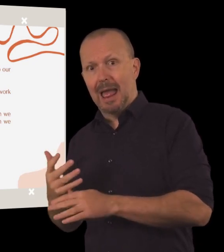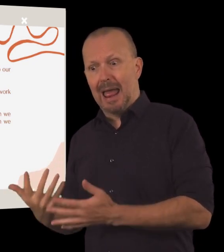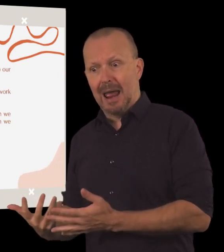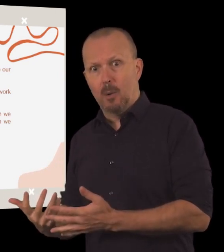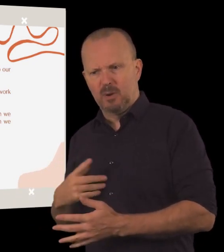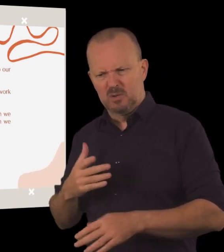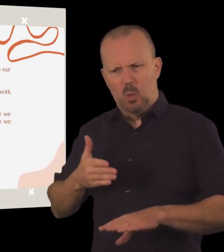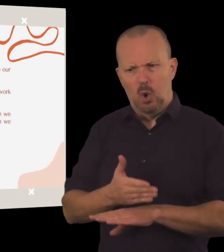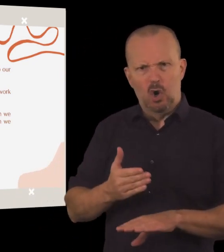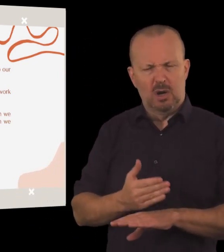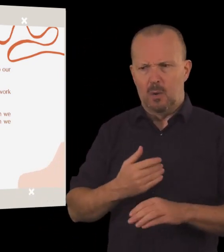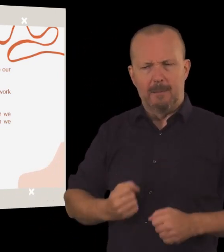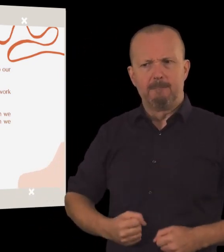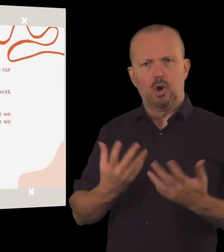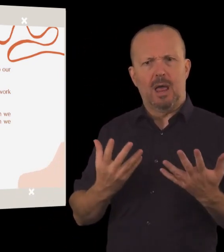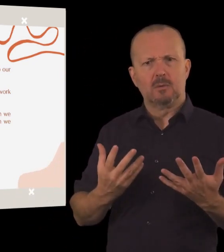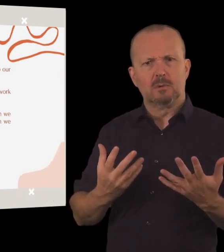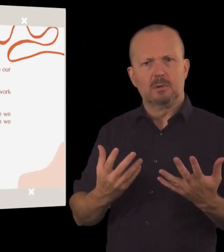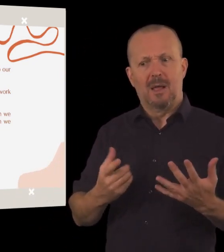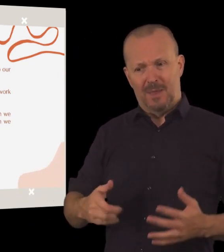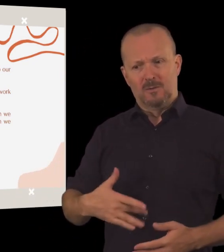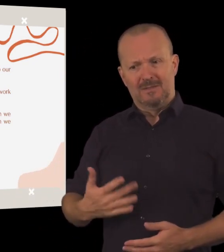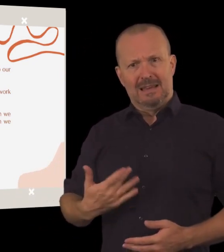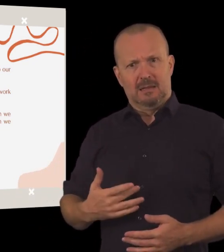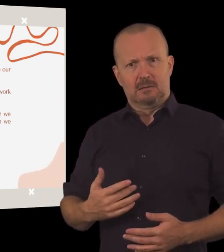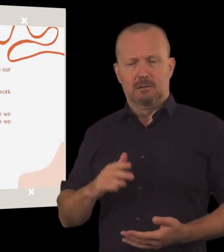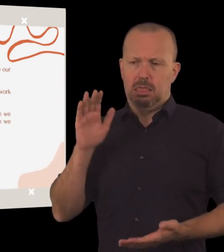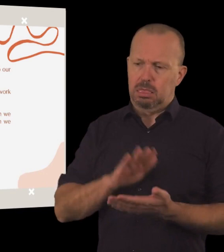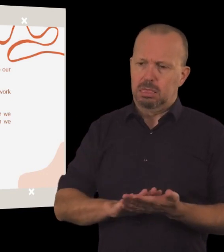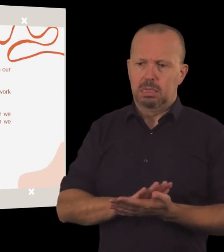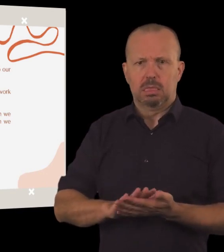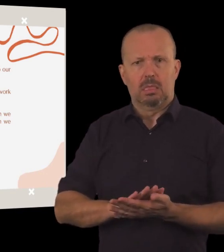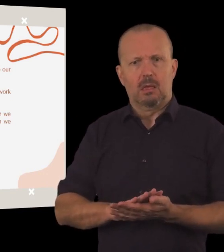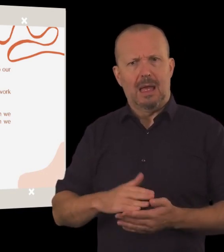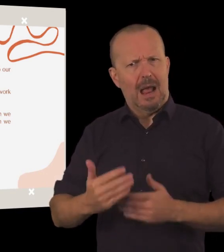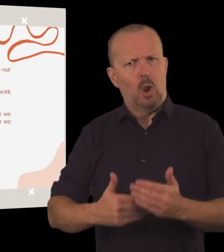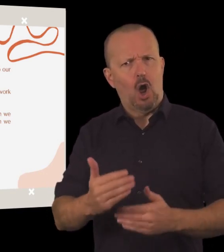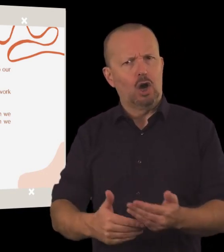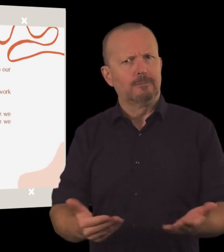have reached a point of burnout? And how long do these feelings last?